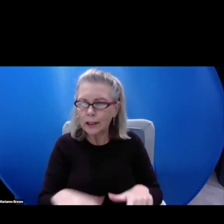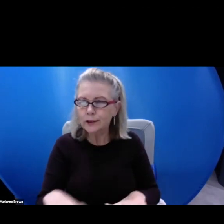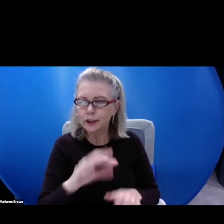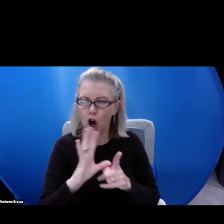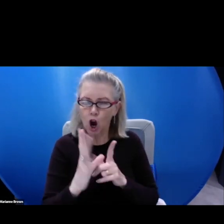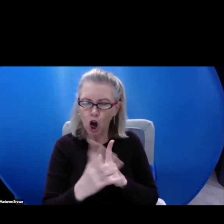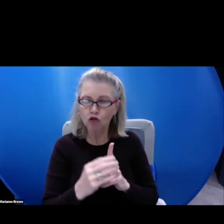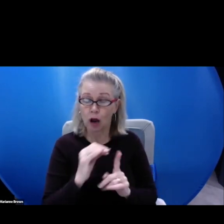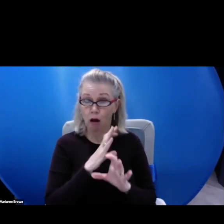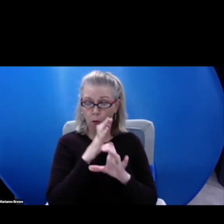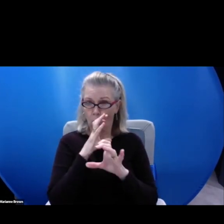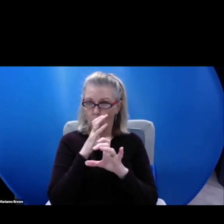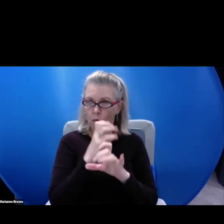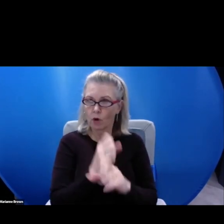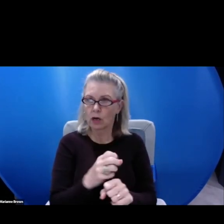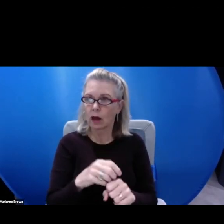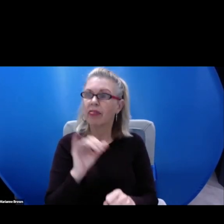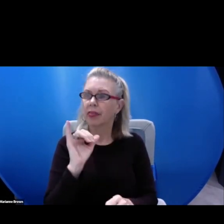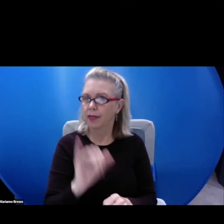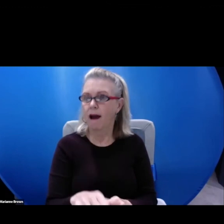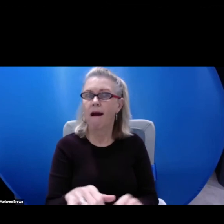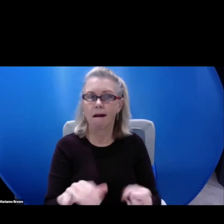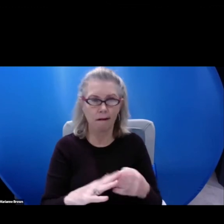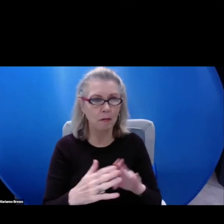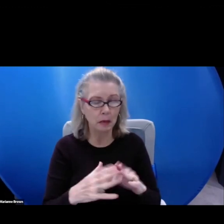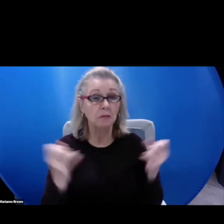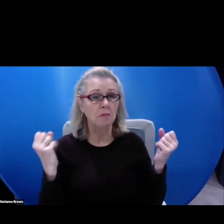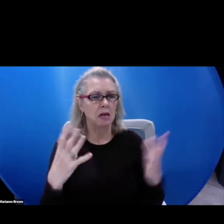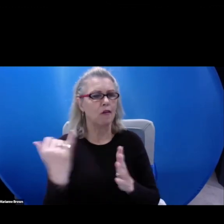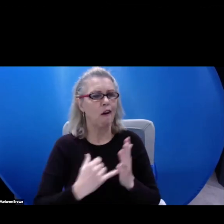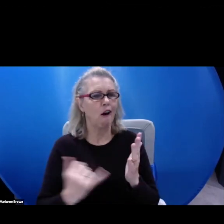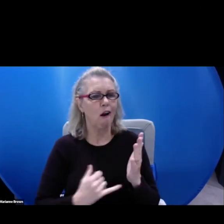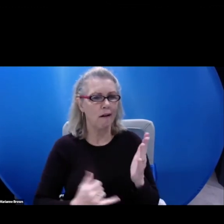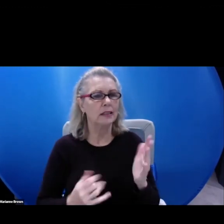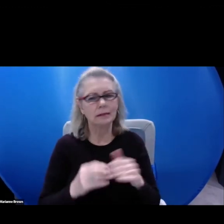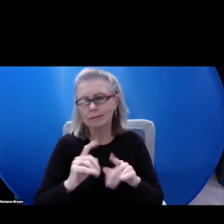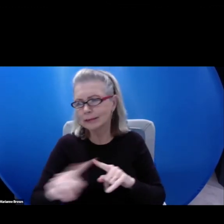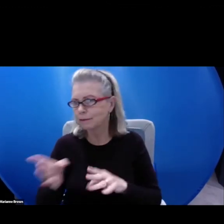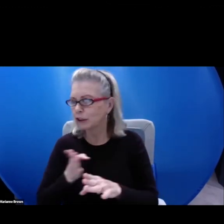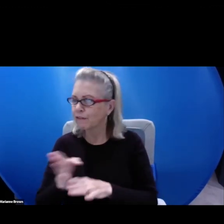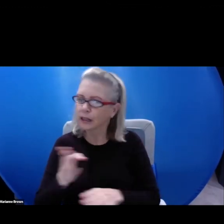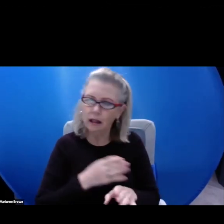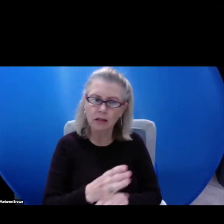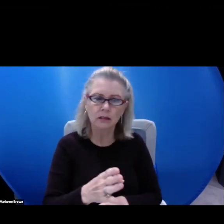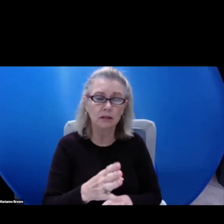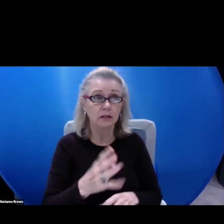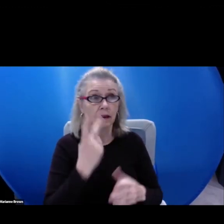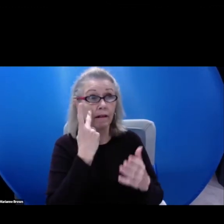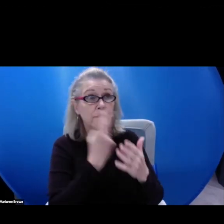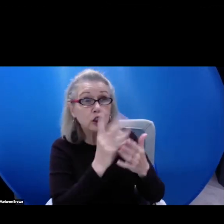these communities encouraged artists of different fields, visual artists, writers,